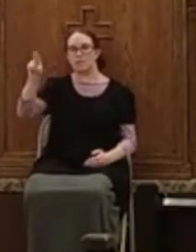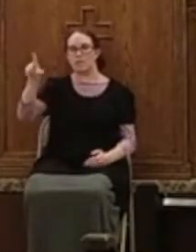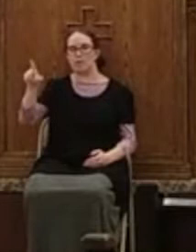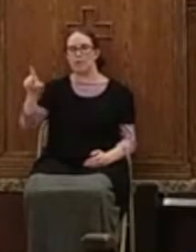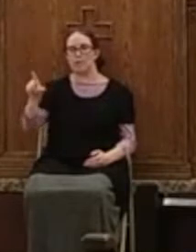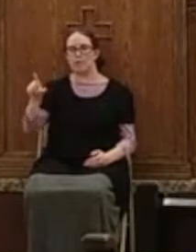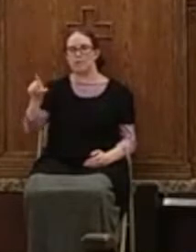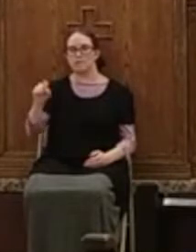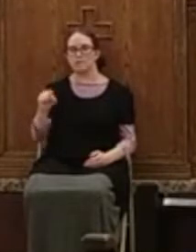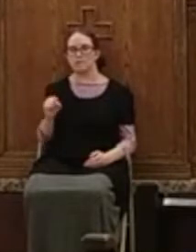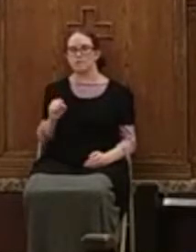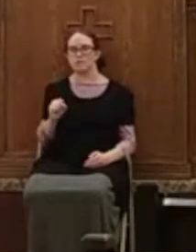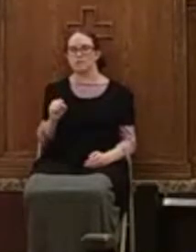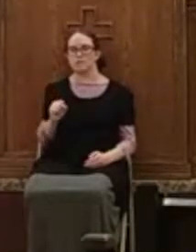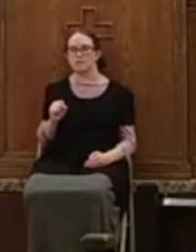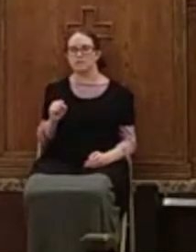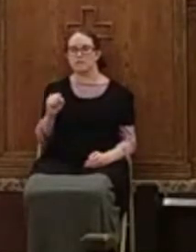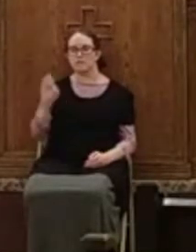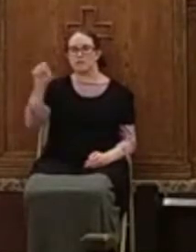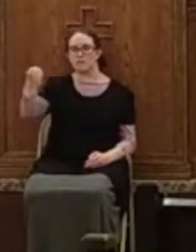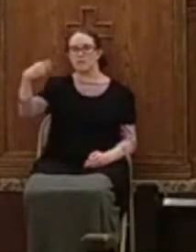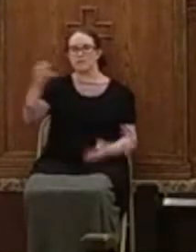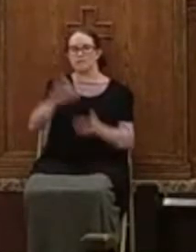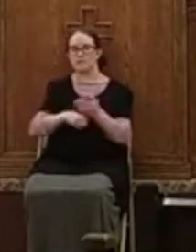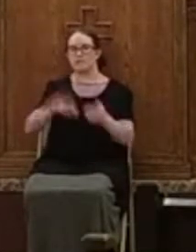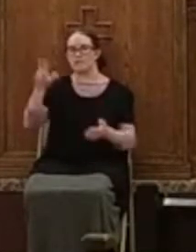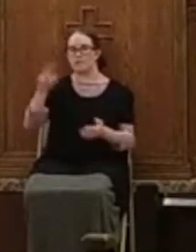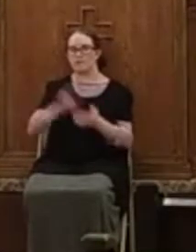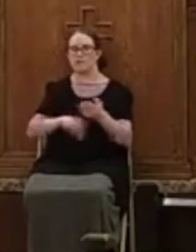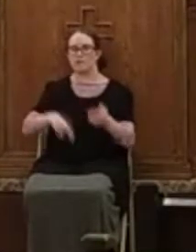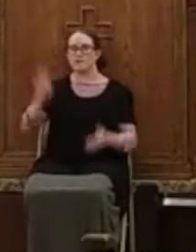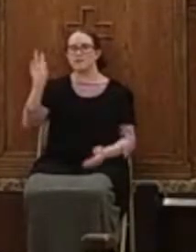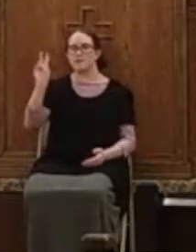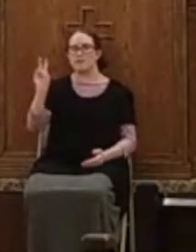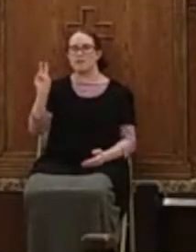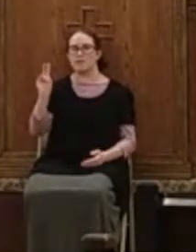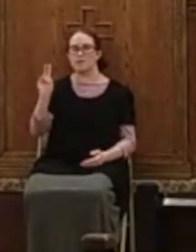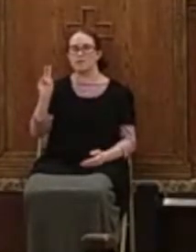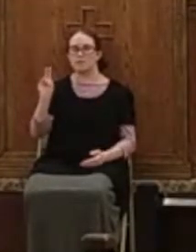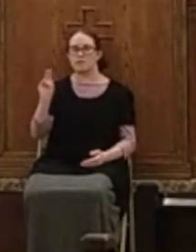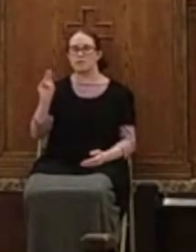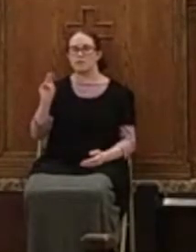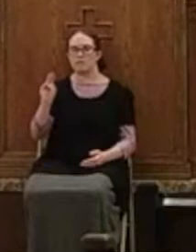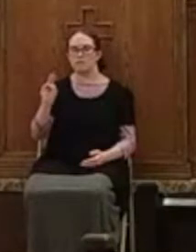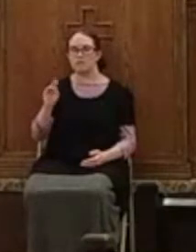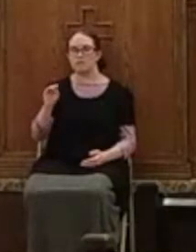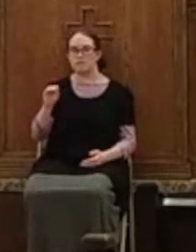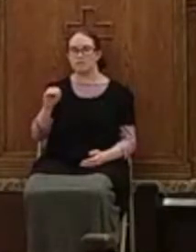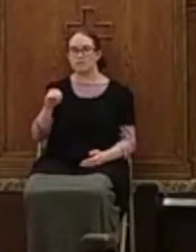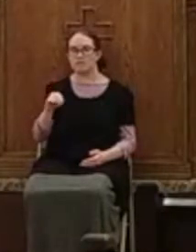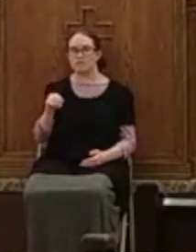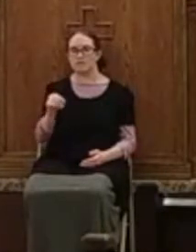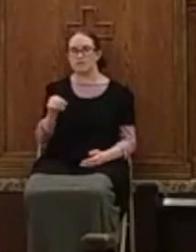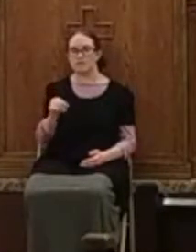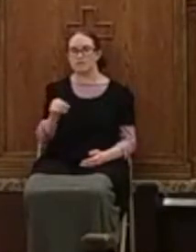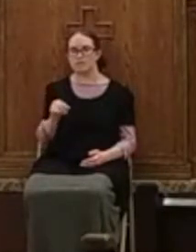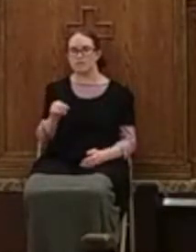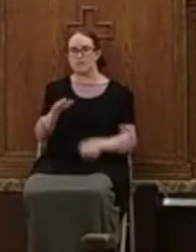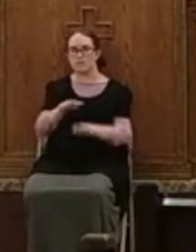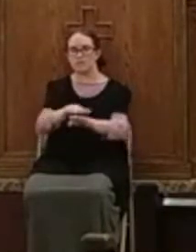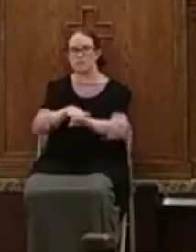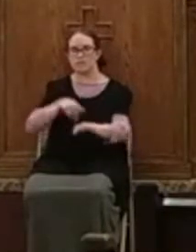to, in Ephesians chapter 3, beginning verse 7, he begins to go in a little bit into his